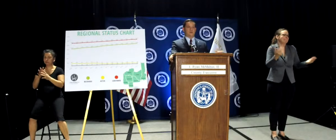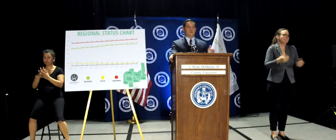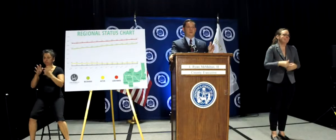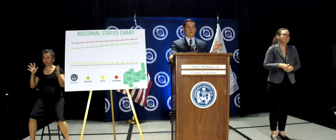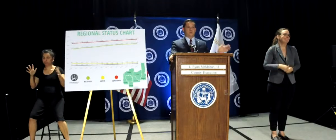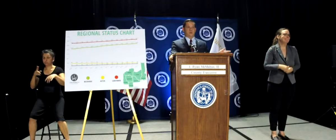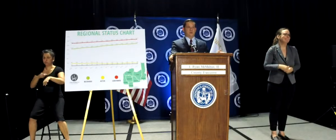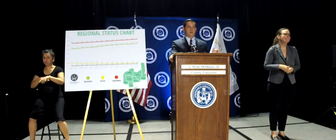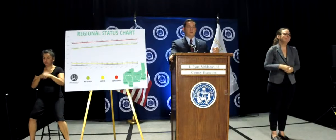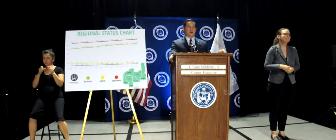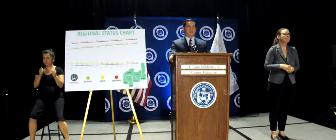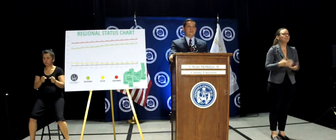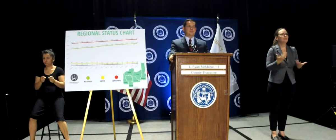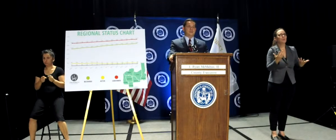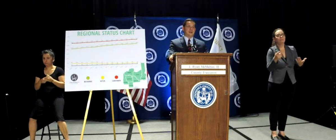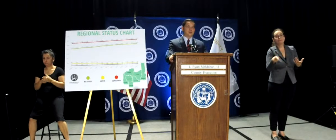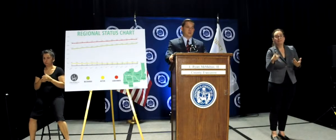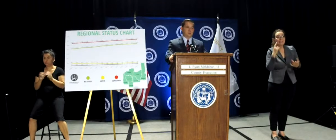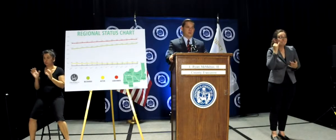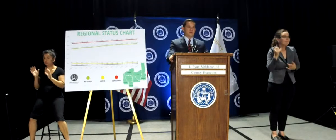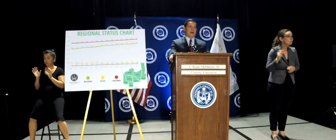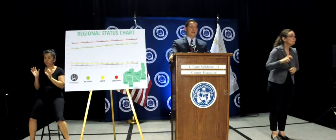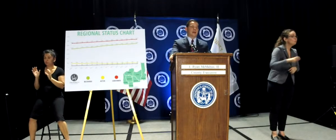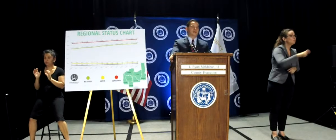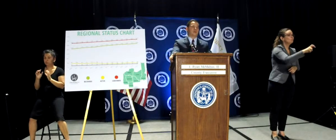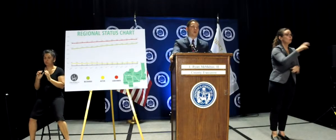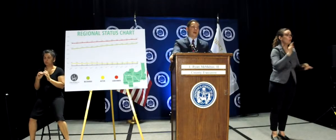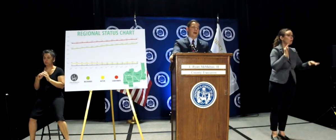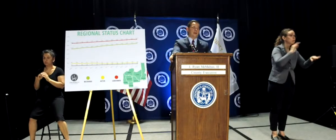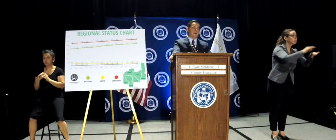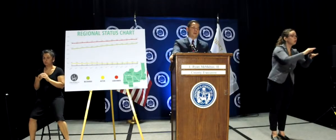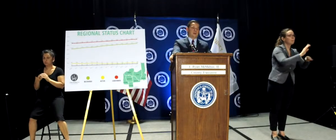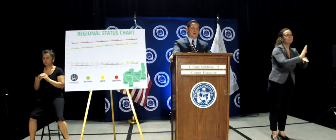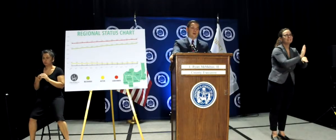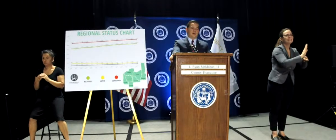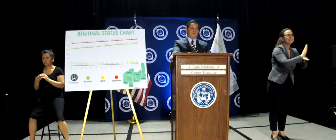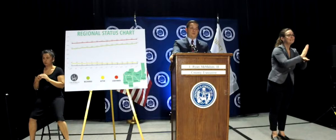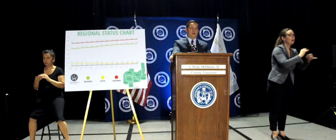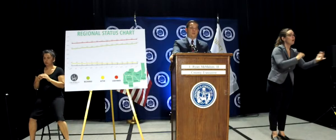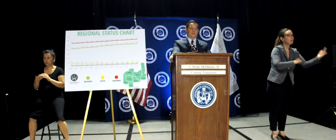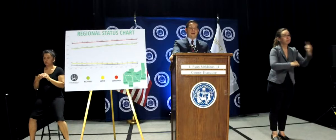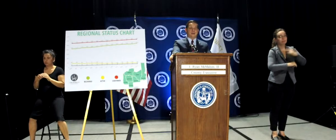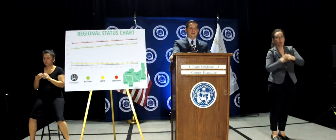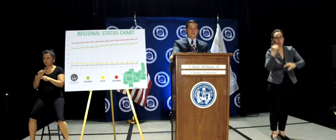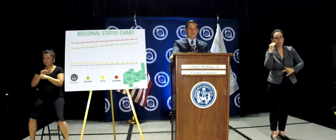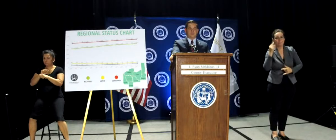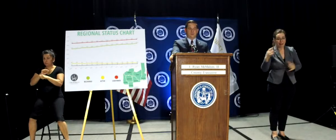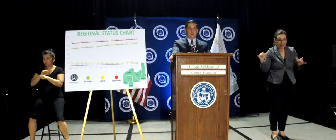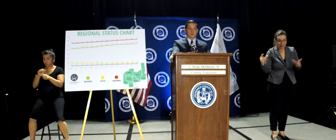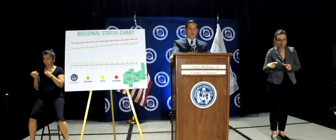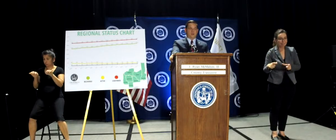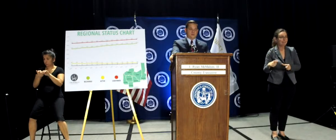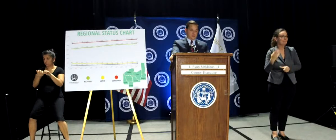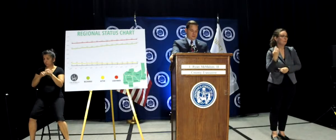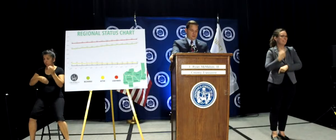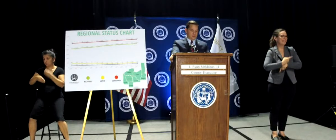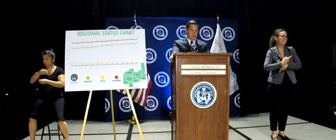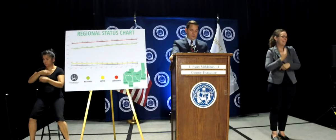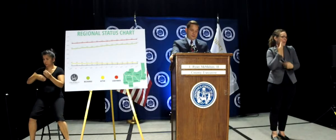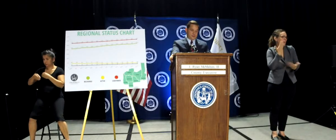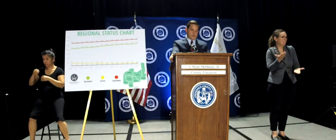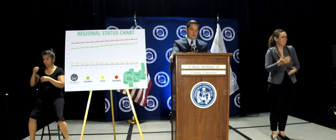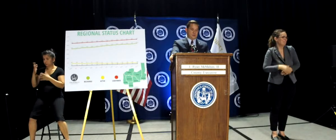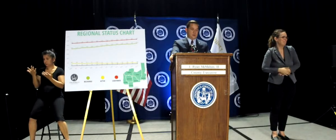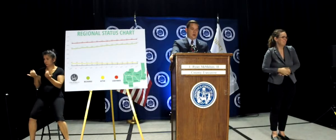there's ways for you to be deemed essential, and there's guidelines for that. If you're coming back into the state from another part of the state, you're